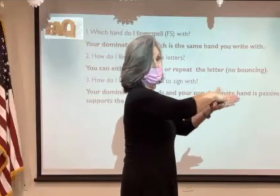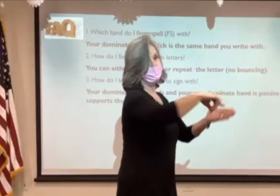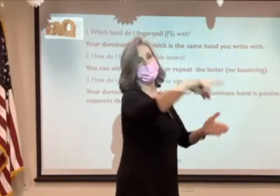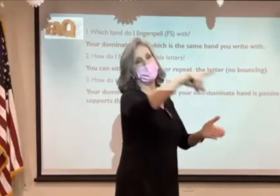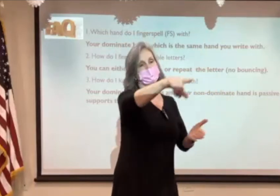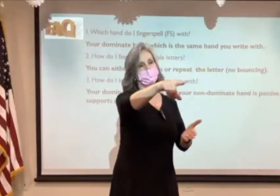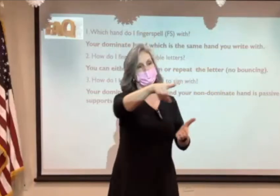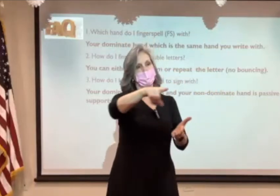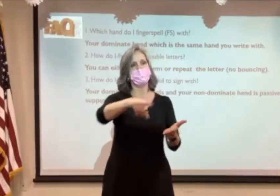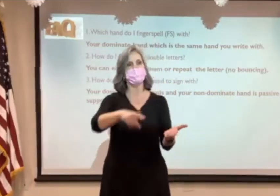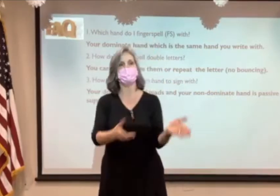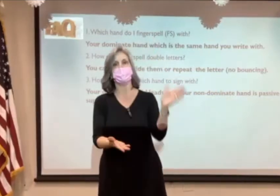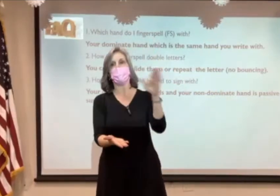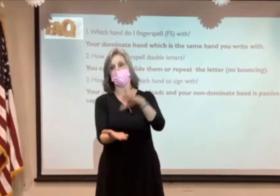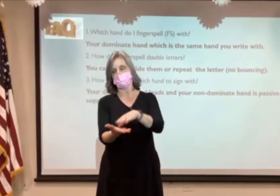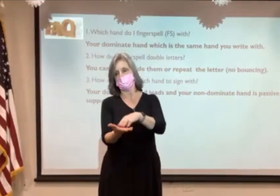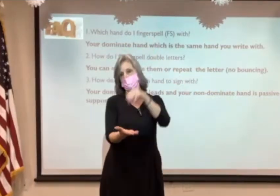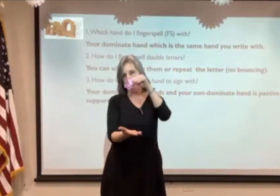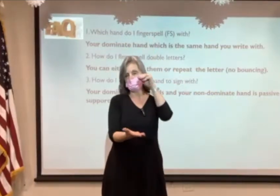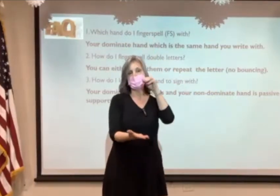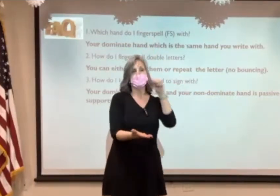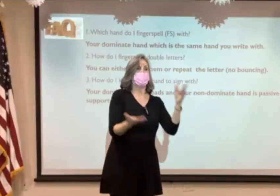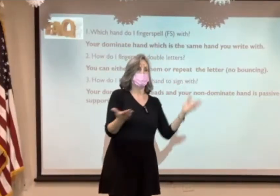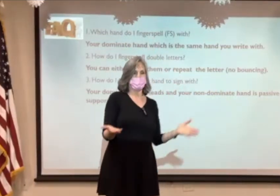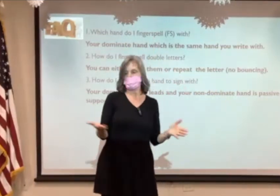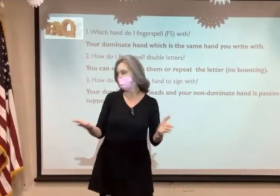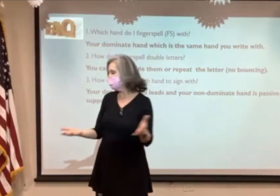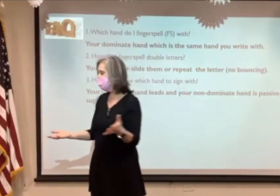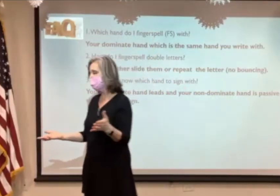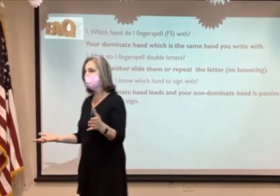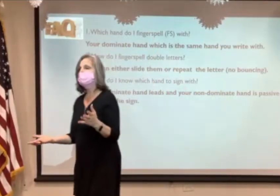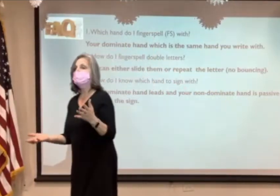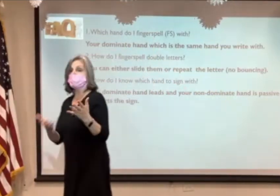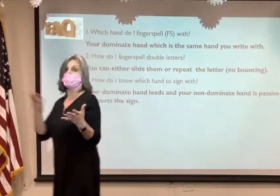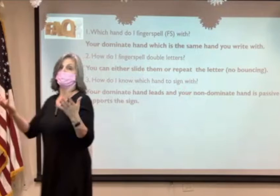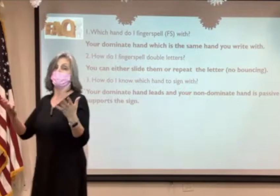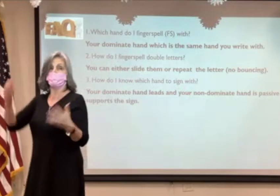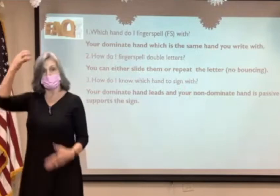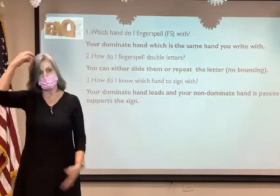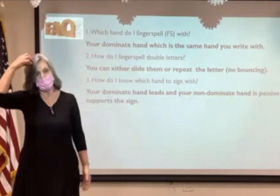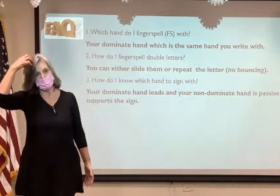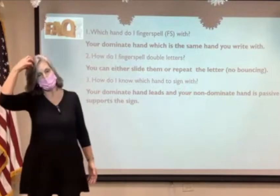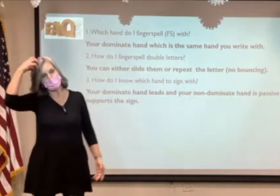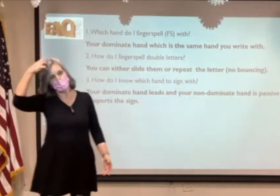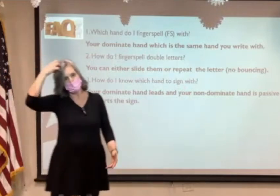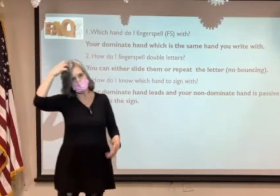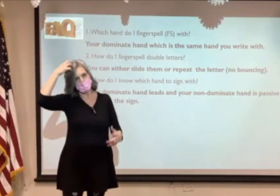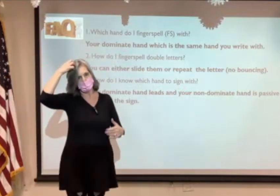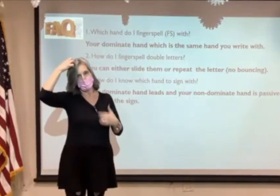passive, whereas if you're lefty, it's going to be the opposite way. Why do I share this with you? Because it's important. Your brain understands it, but you're going to